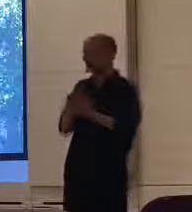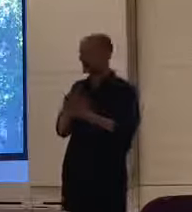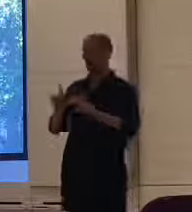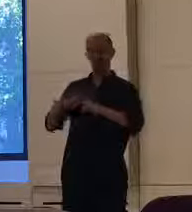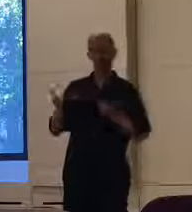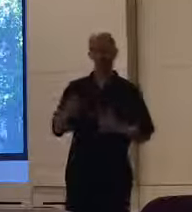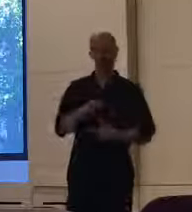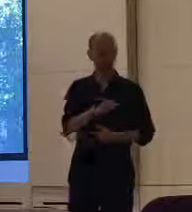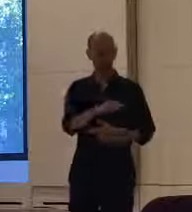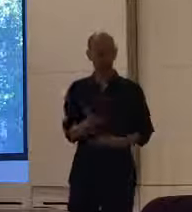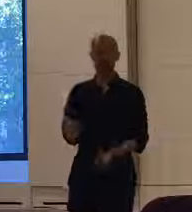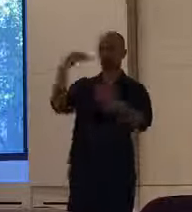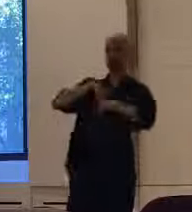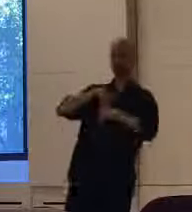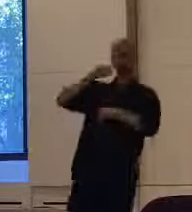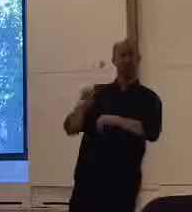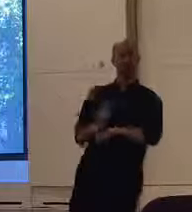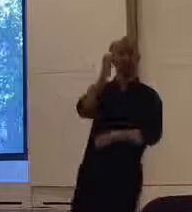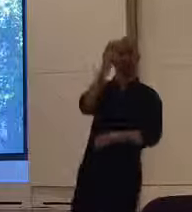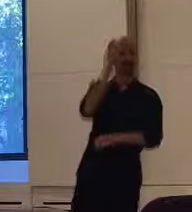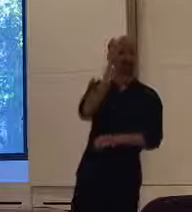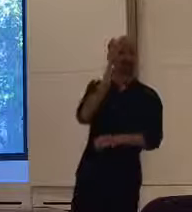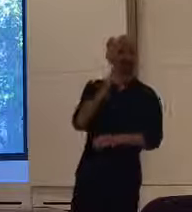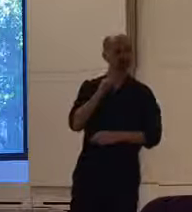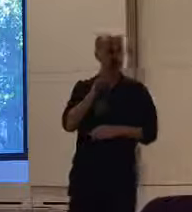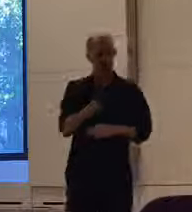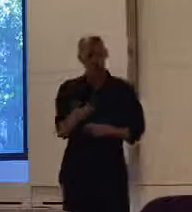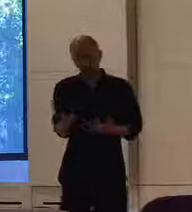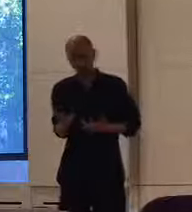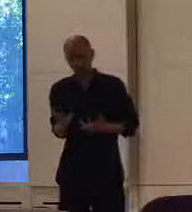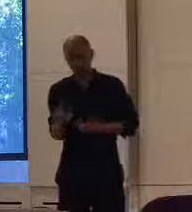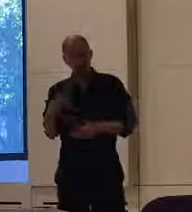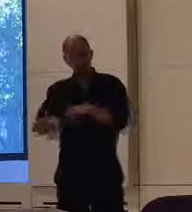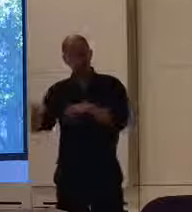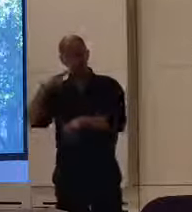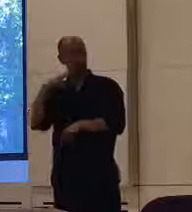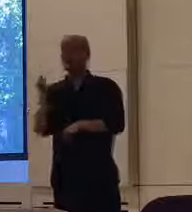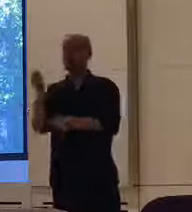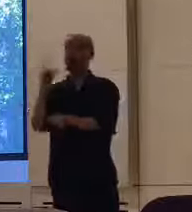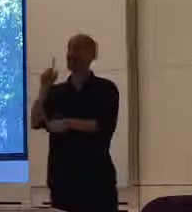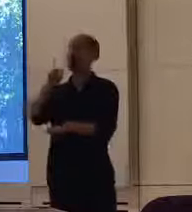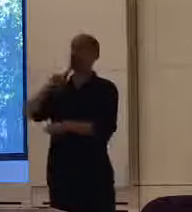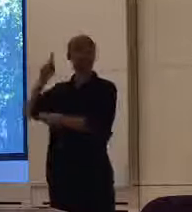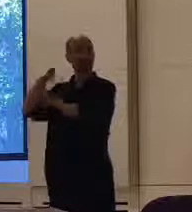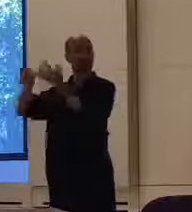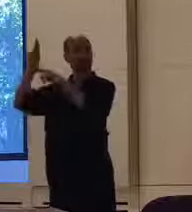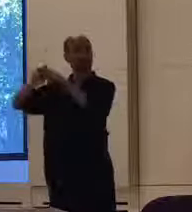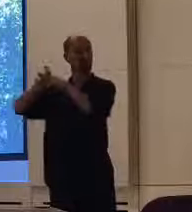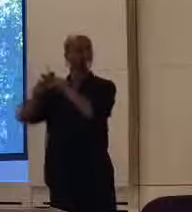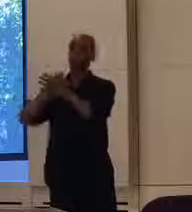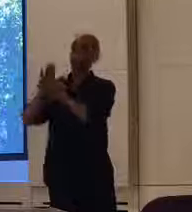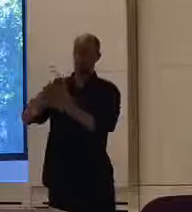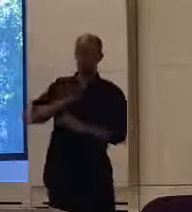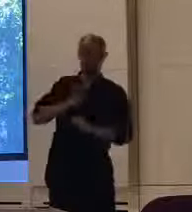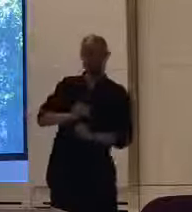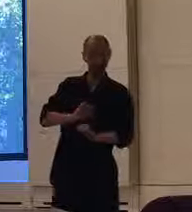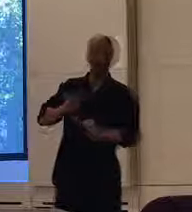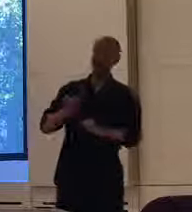language, the language that you acquired first. But most deaf people have hearing parents, so it means